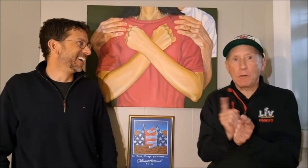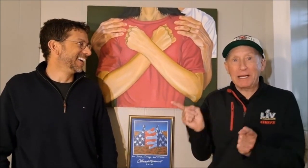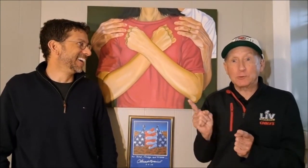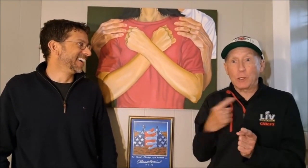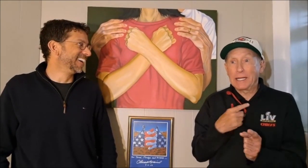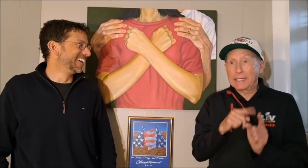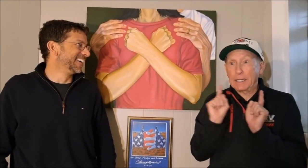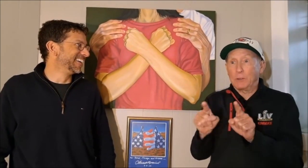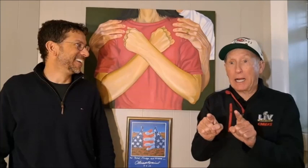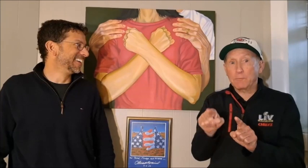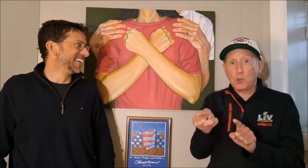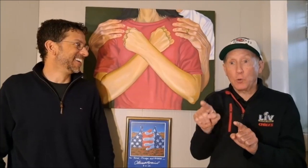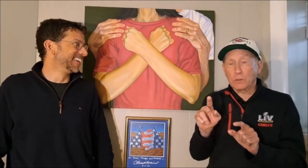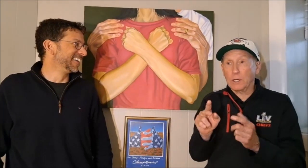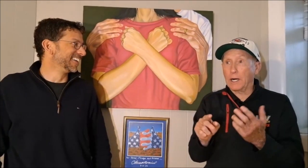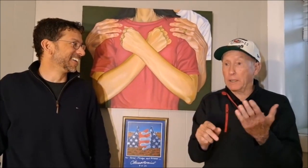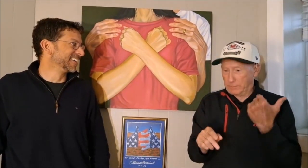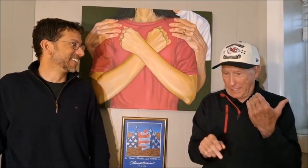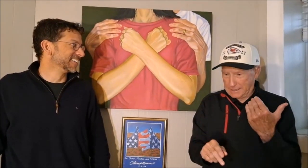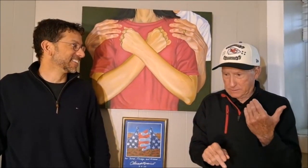meet you? Can we come to perhaps